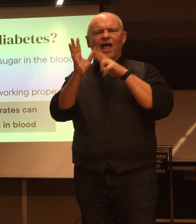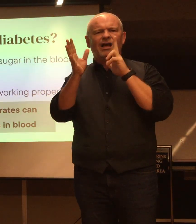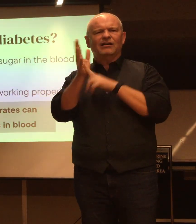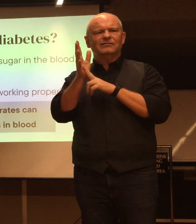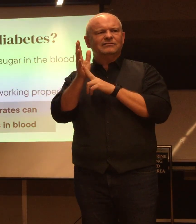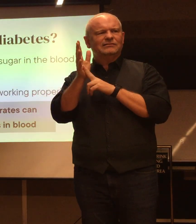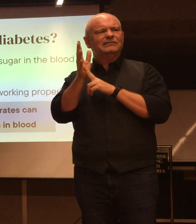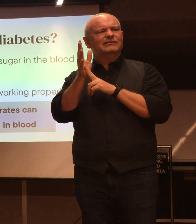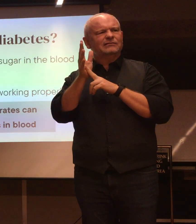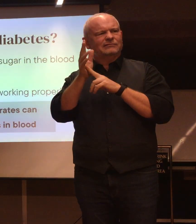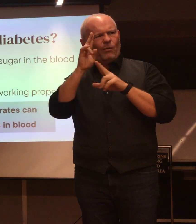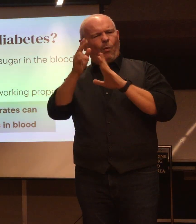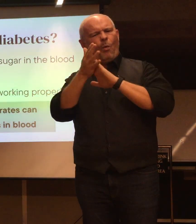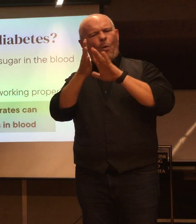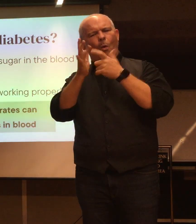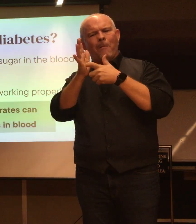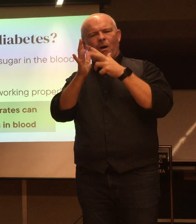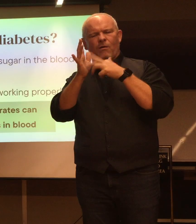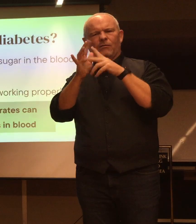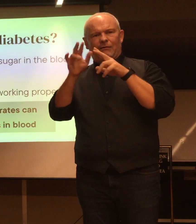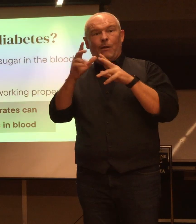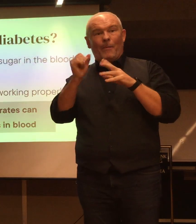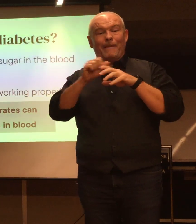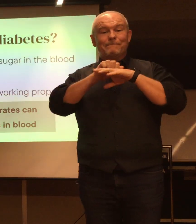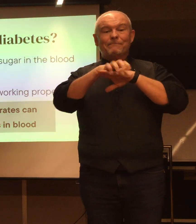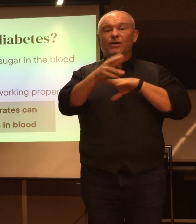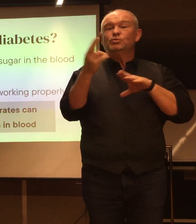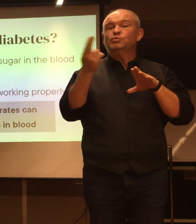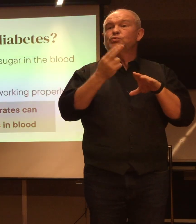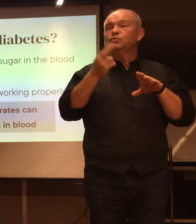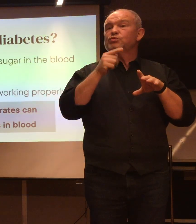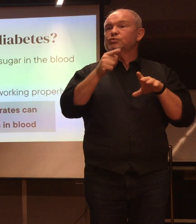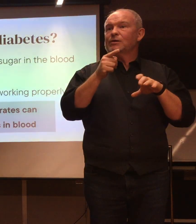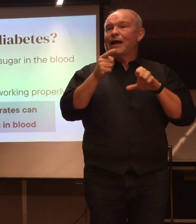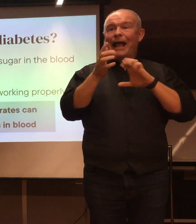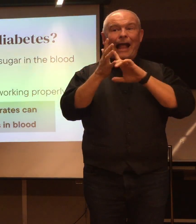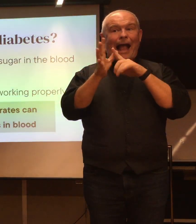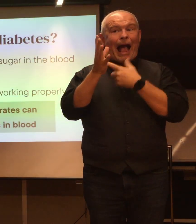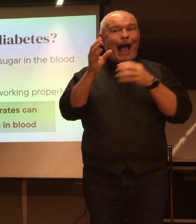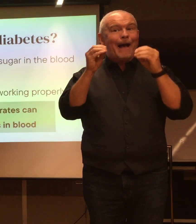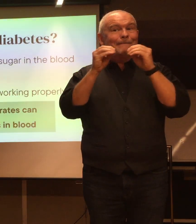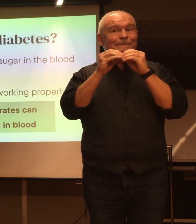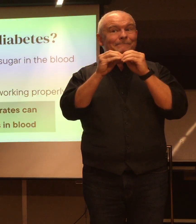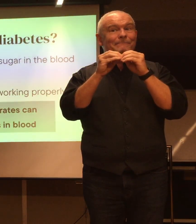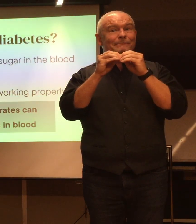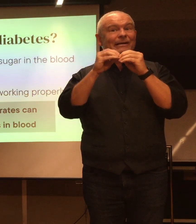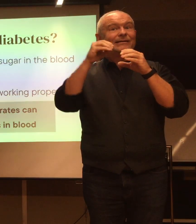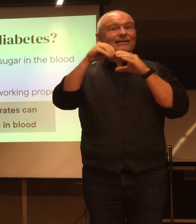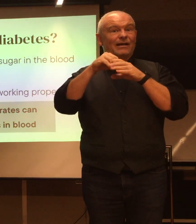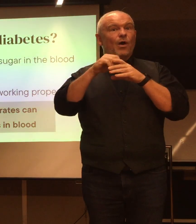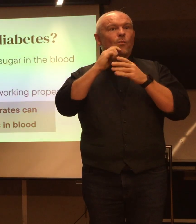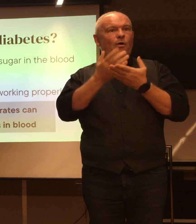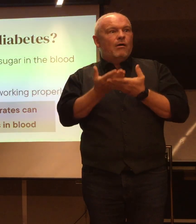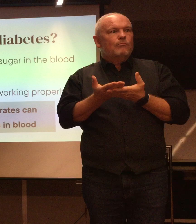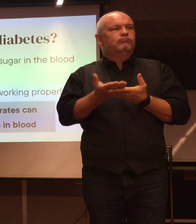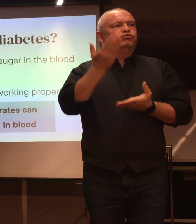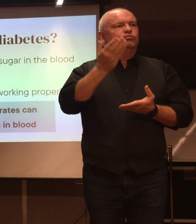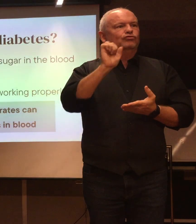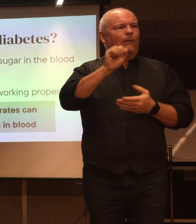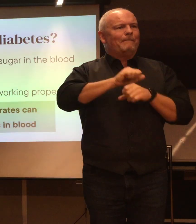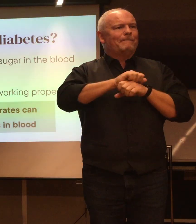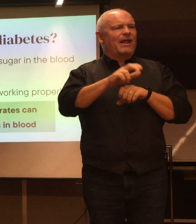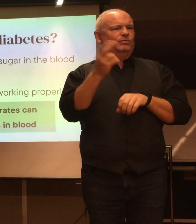So with our blood sugars, carbohydrates will increase our blood sugars.